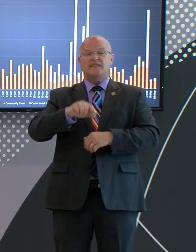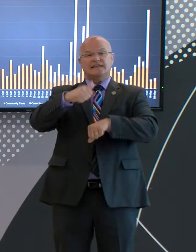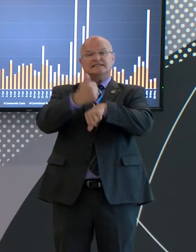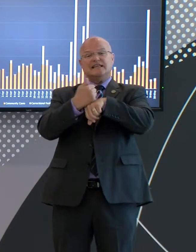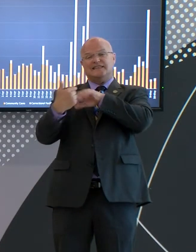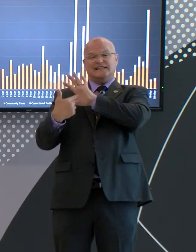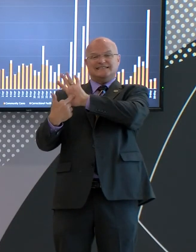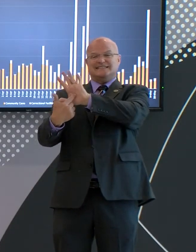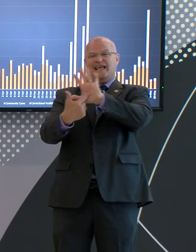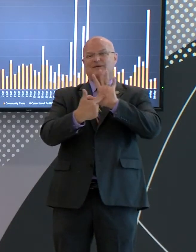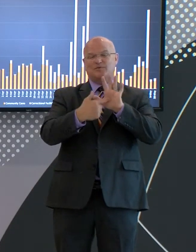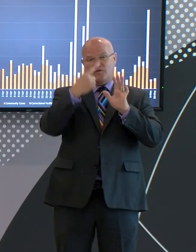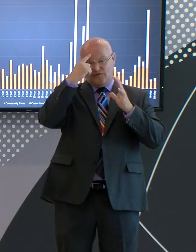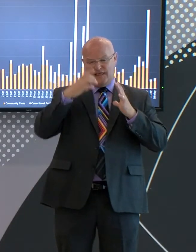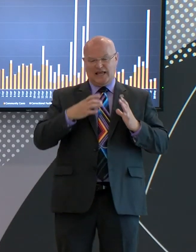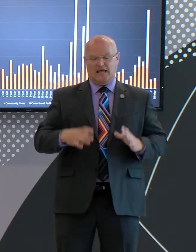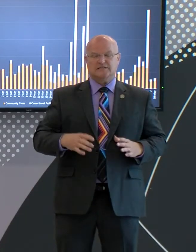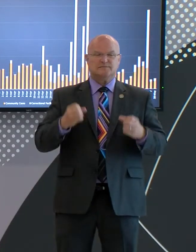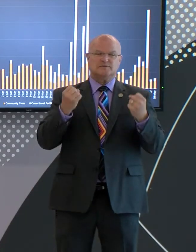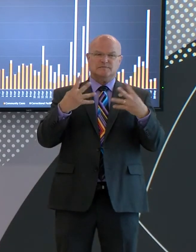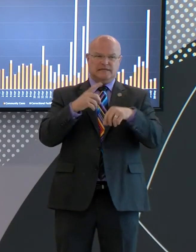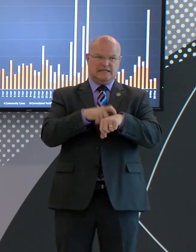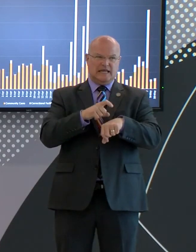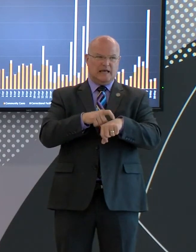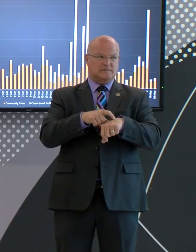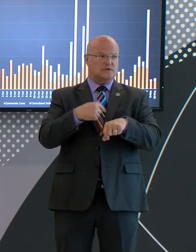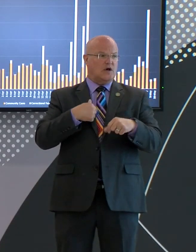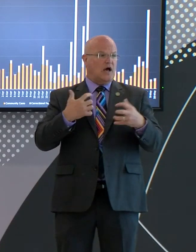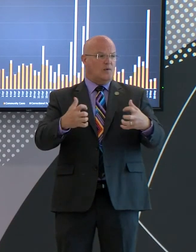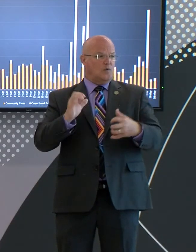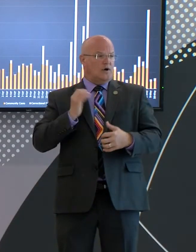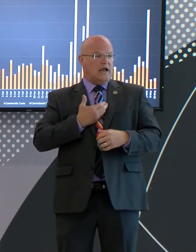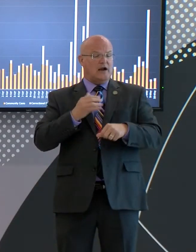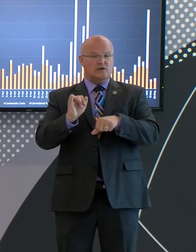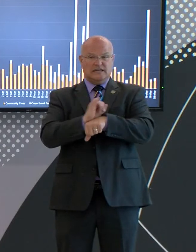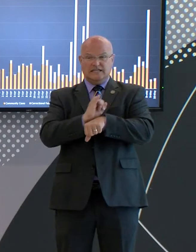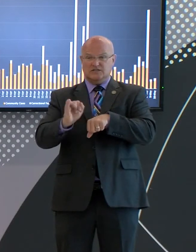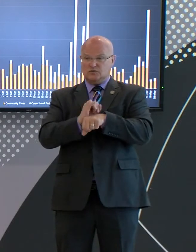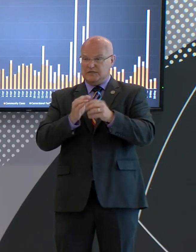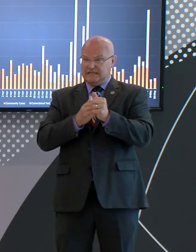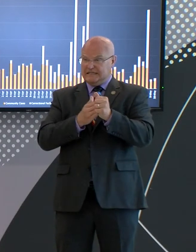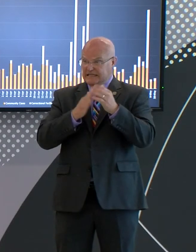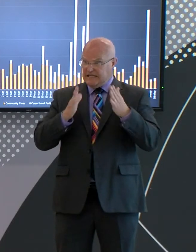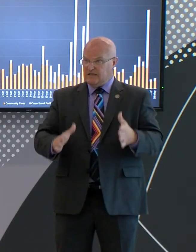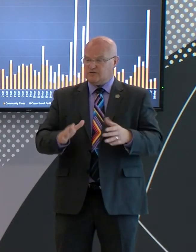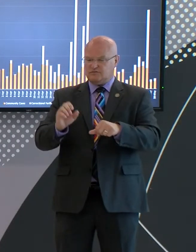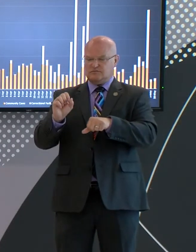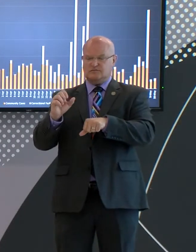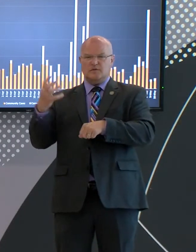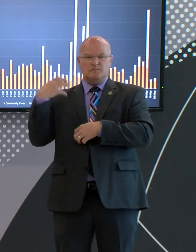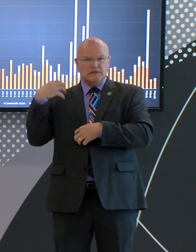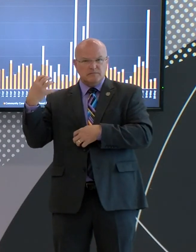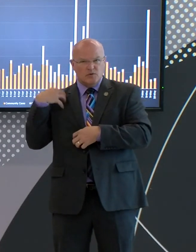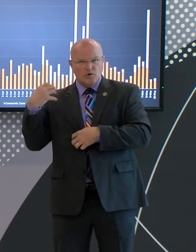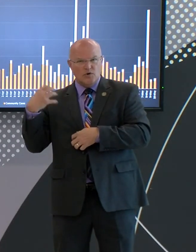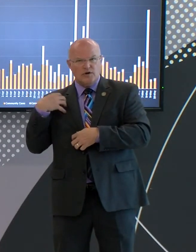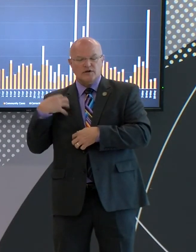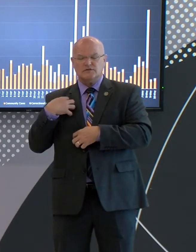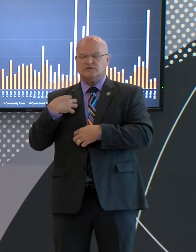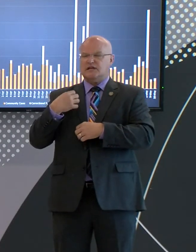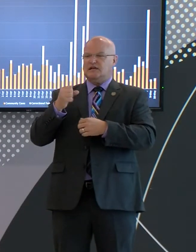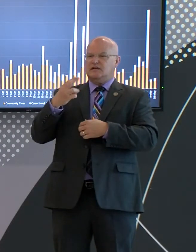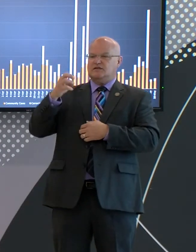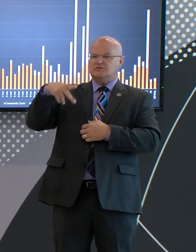the example for the customers many times. So I want our industry leaders and our employers and our